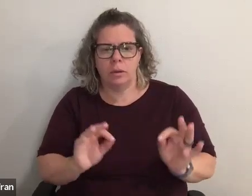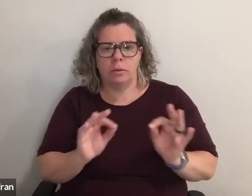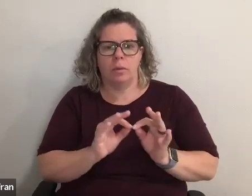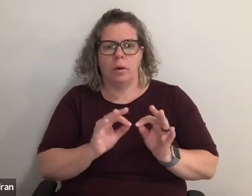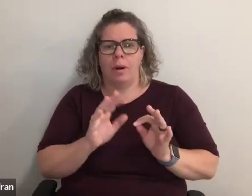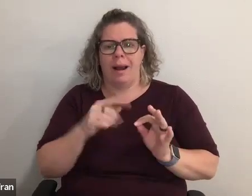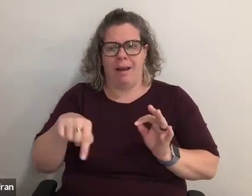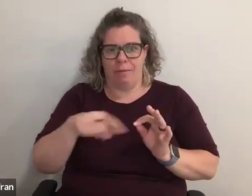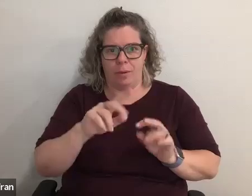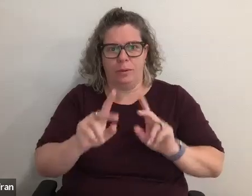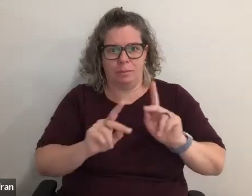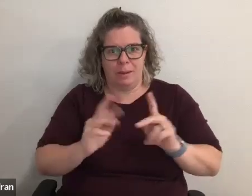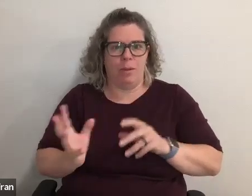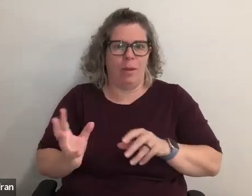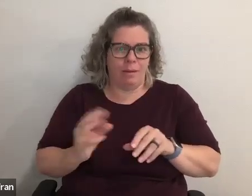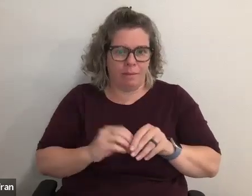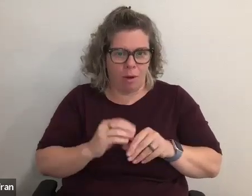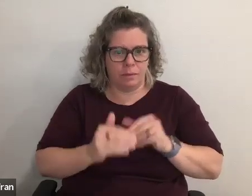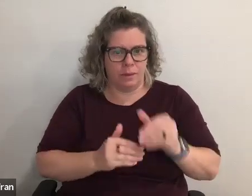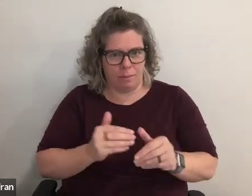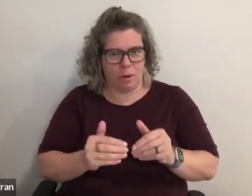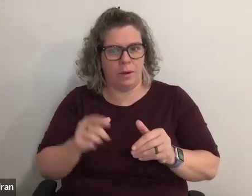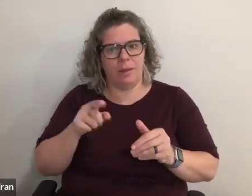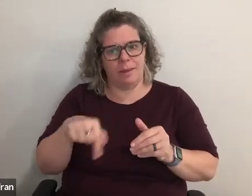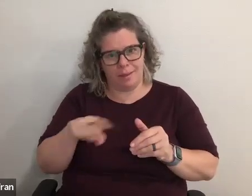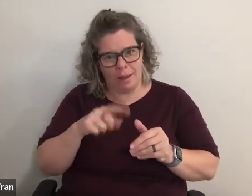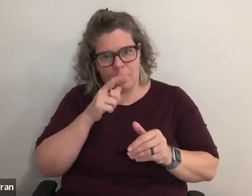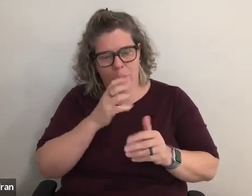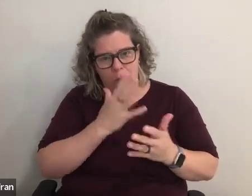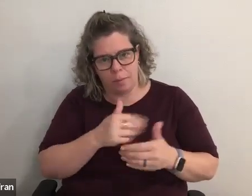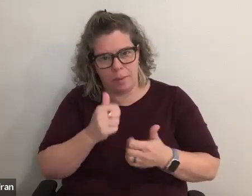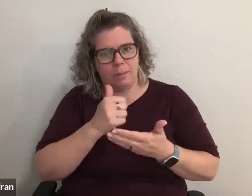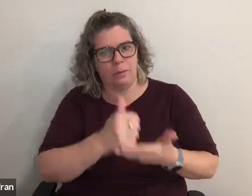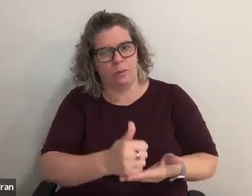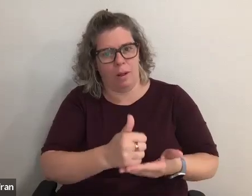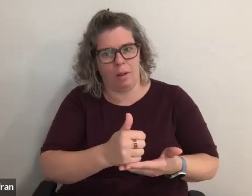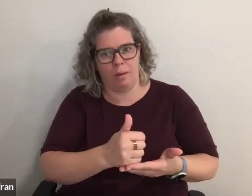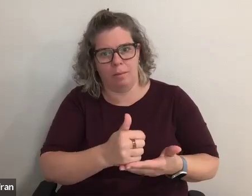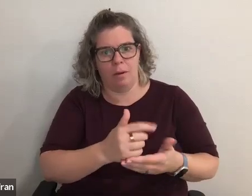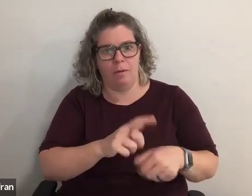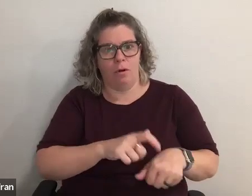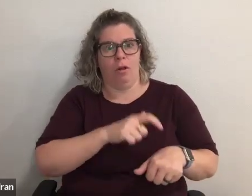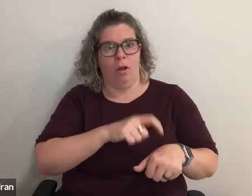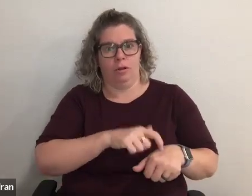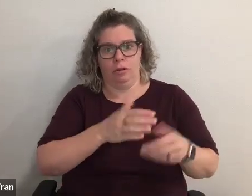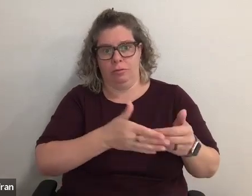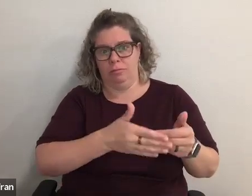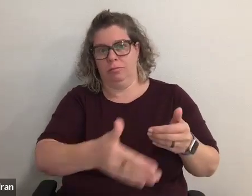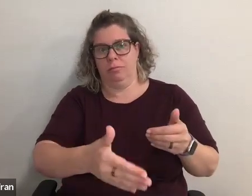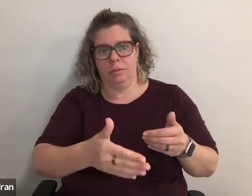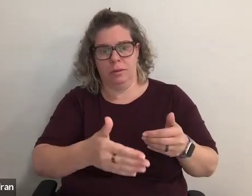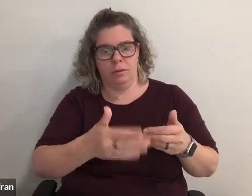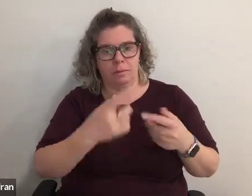social supports and family members involved. They're the ones that are going to be able to help that person long term,